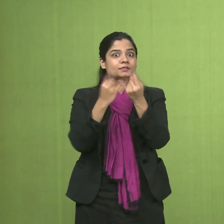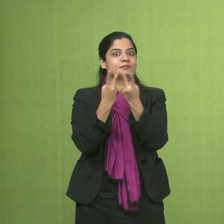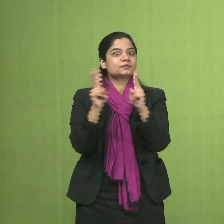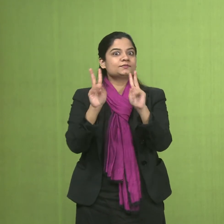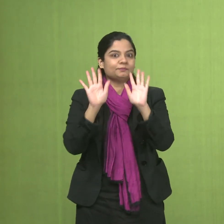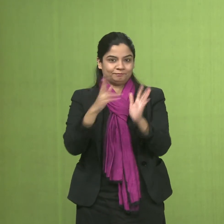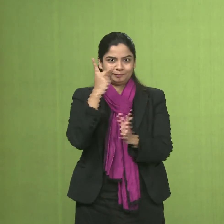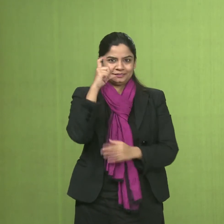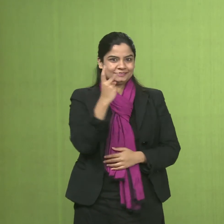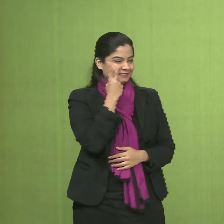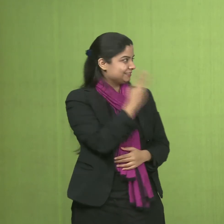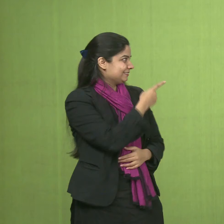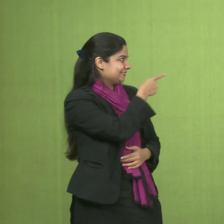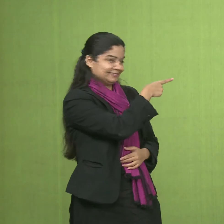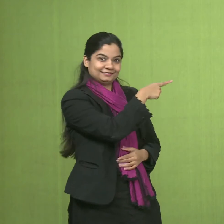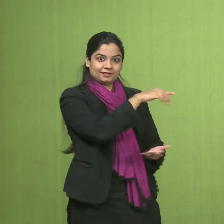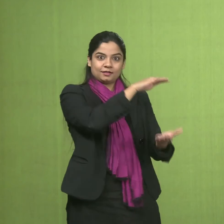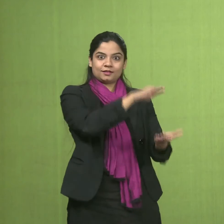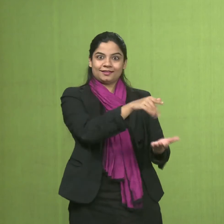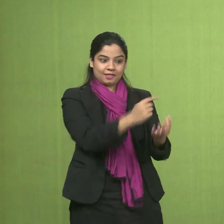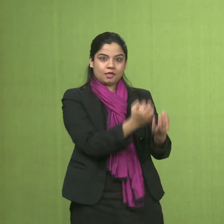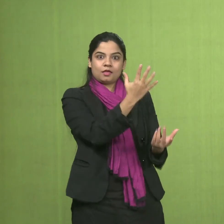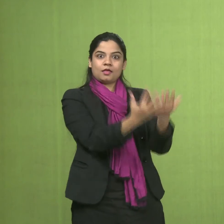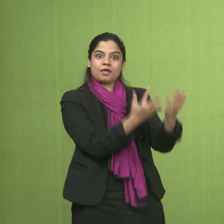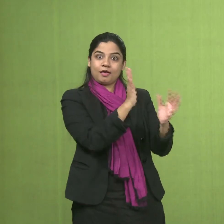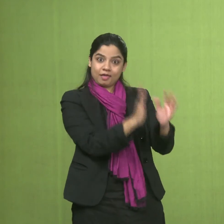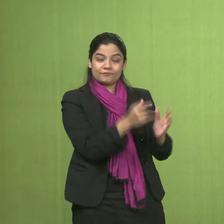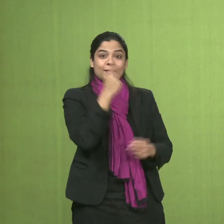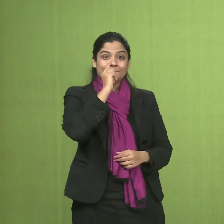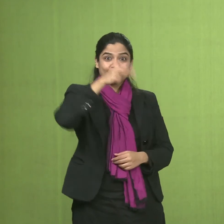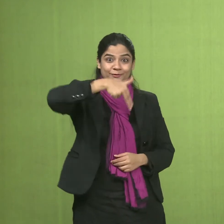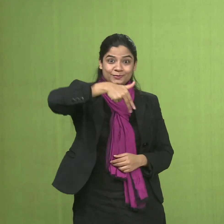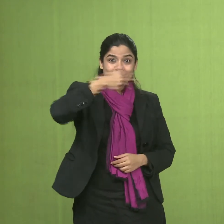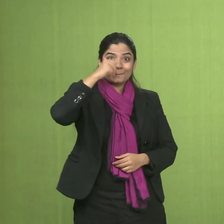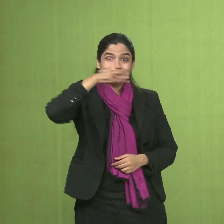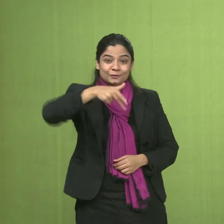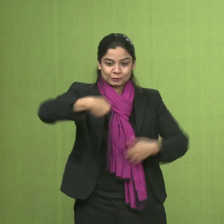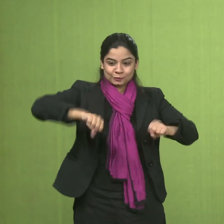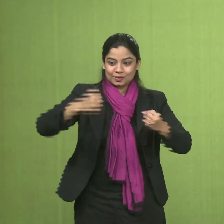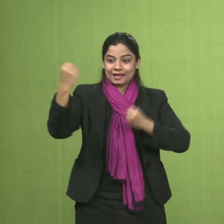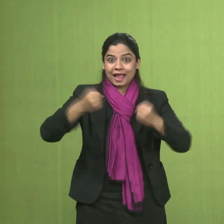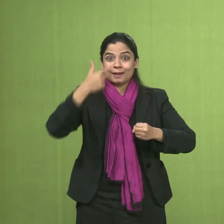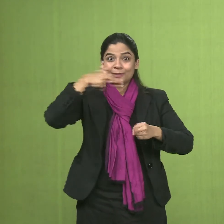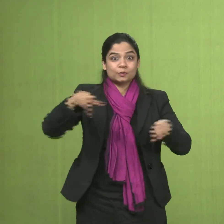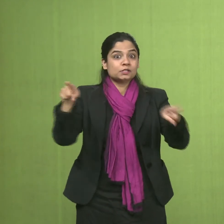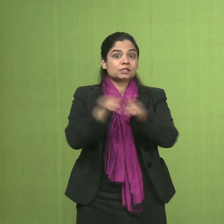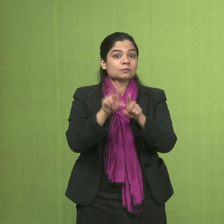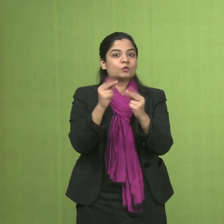A lot of people use kerosene oil for cooking, as you can see. So this kerosene oil, this is